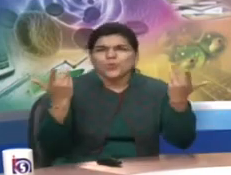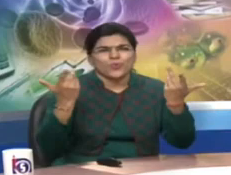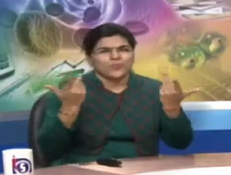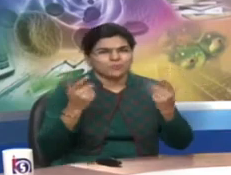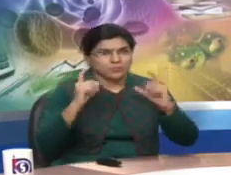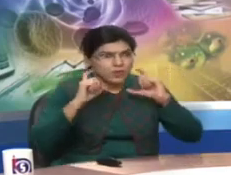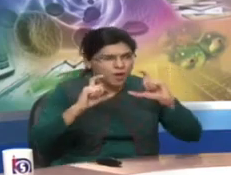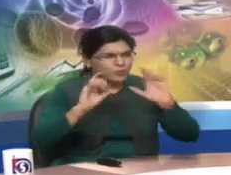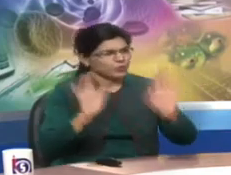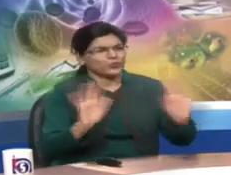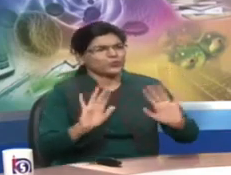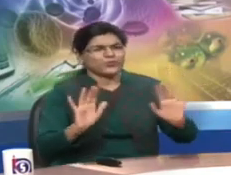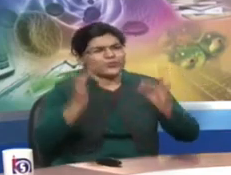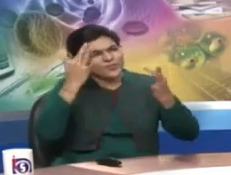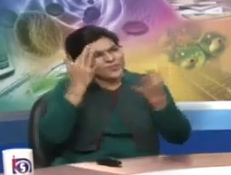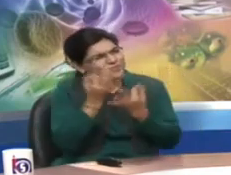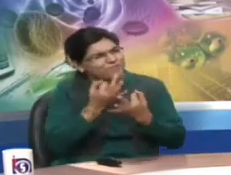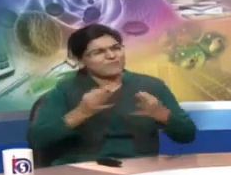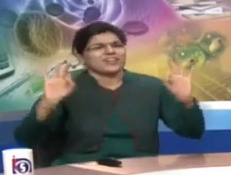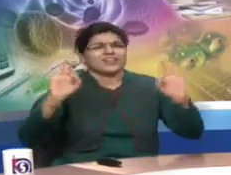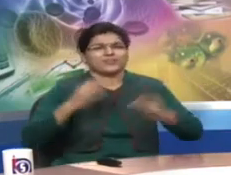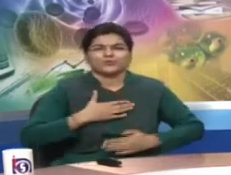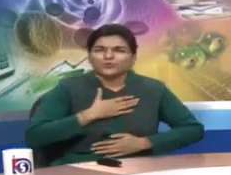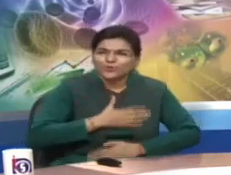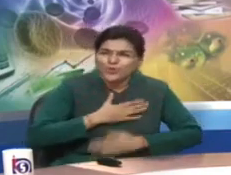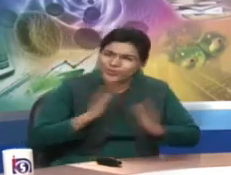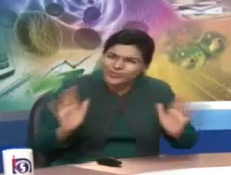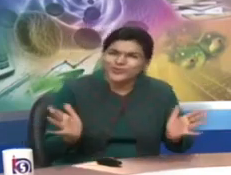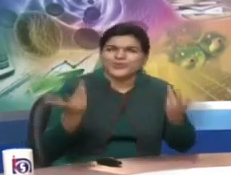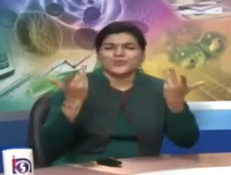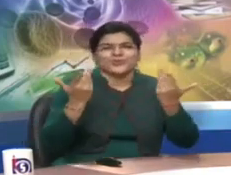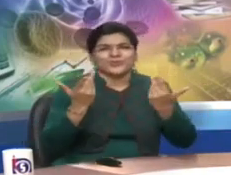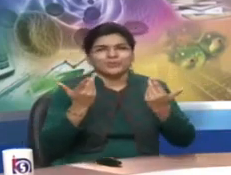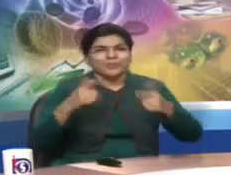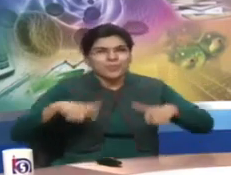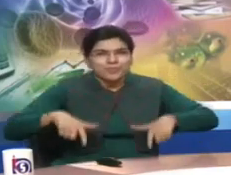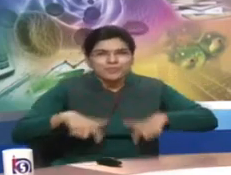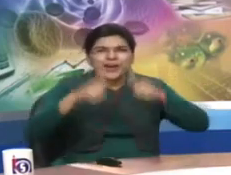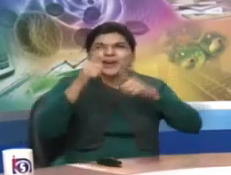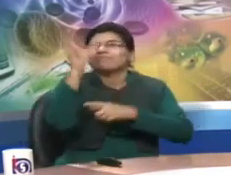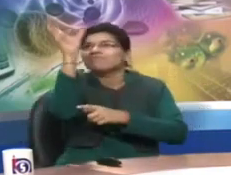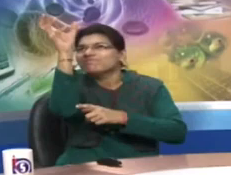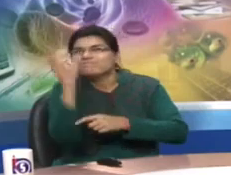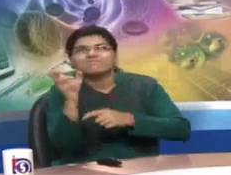of a carefree and a beautiful childhood,